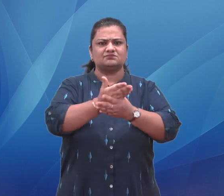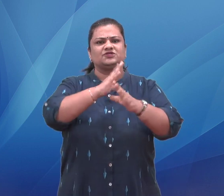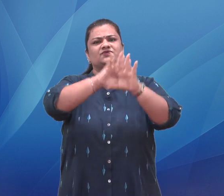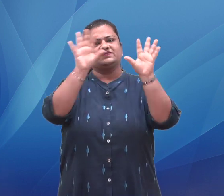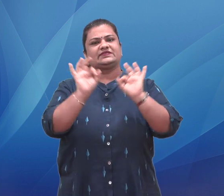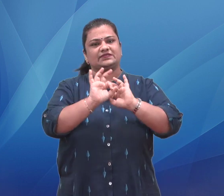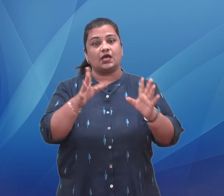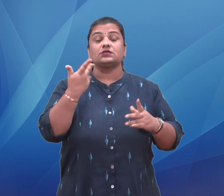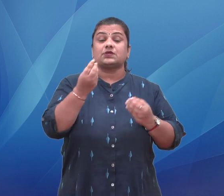at